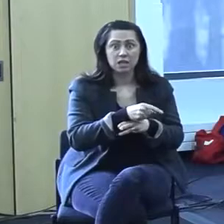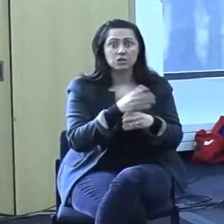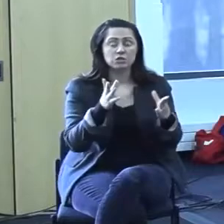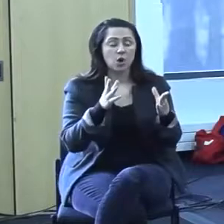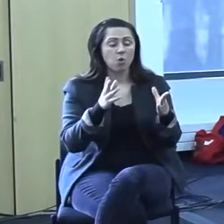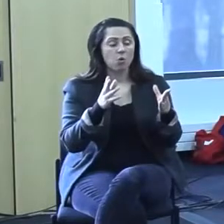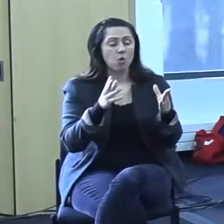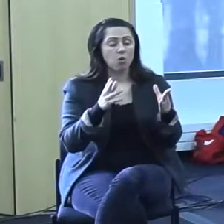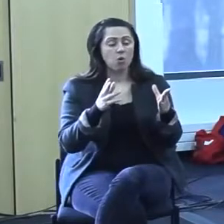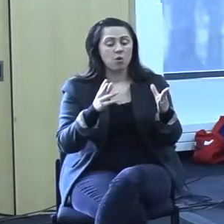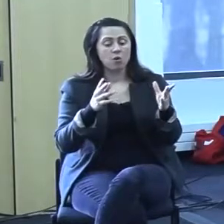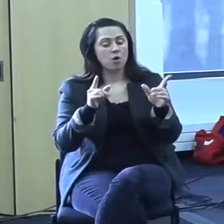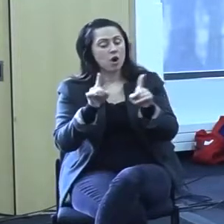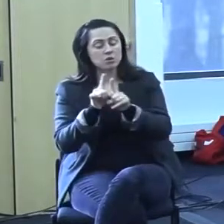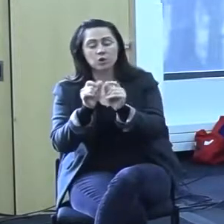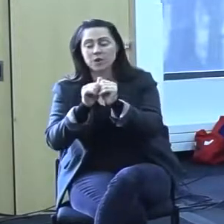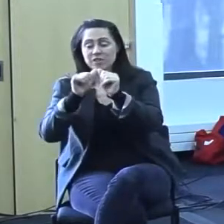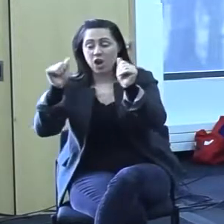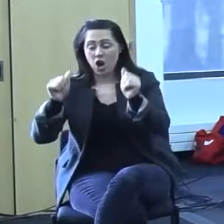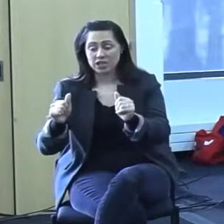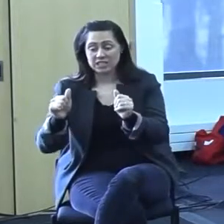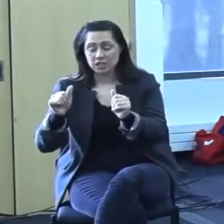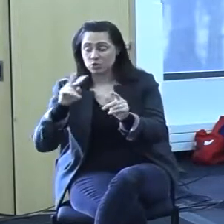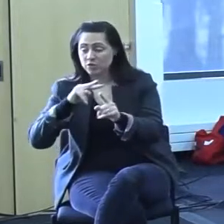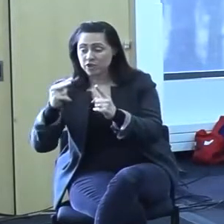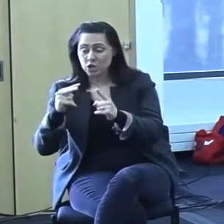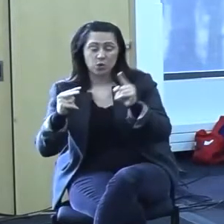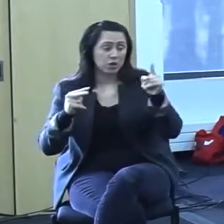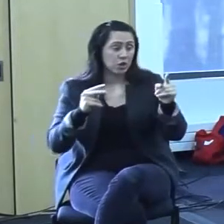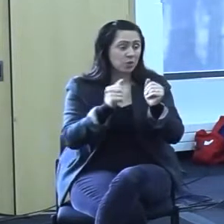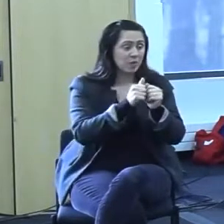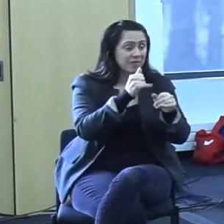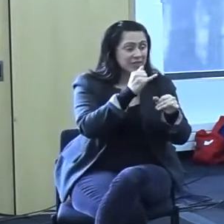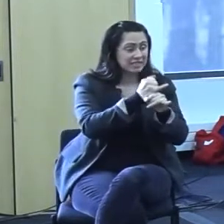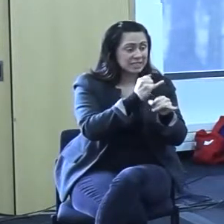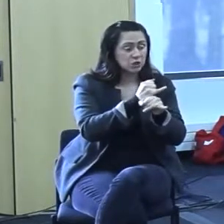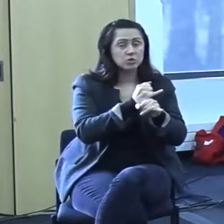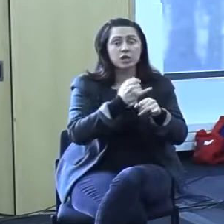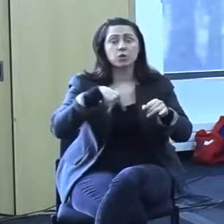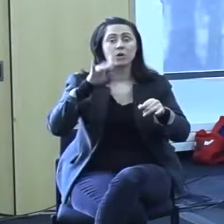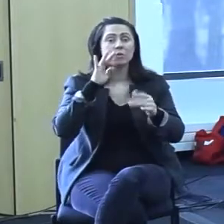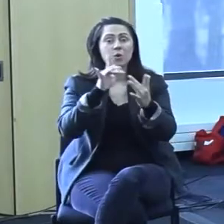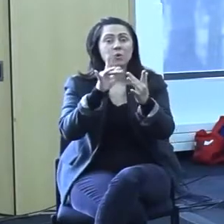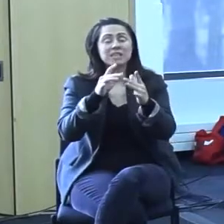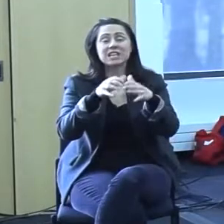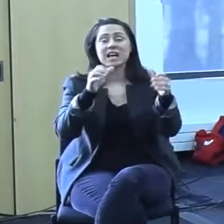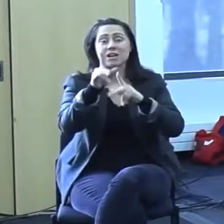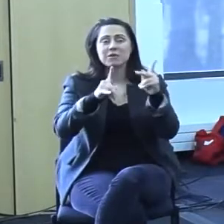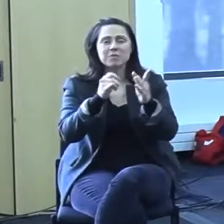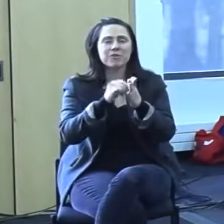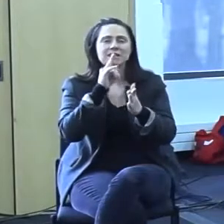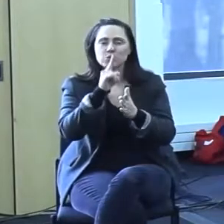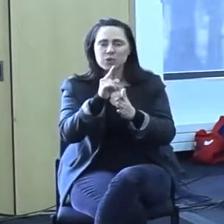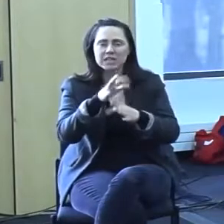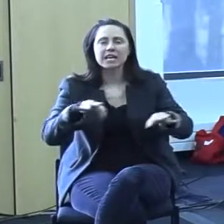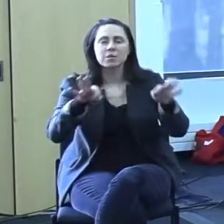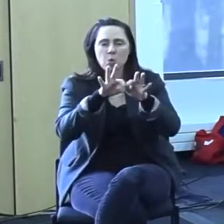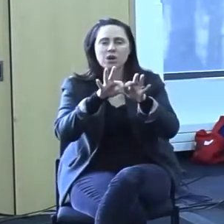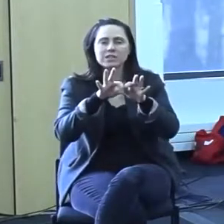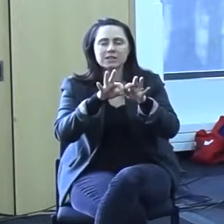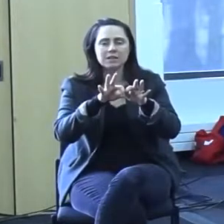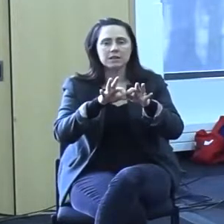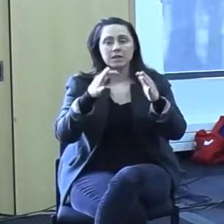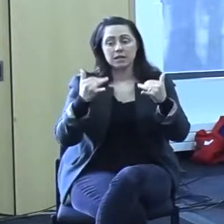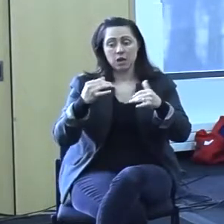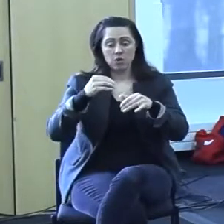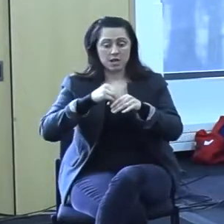us into the architectural side, you into institutional. I mean, we are going to reach a lot of people, and that's extremely important. Now, in